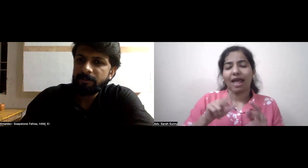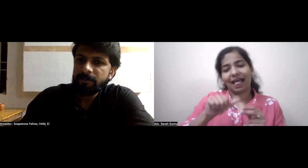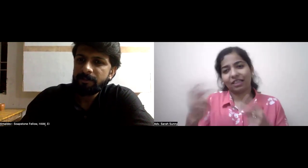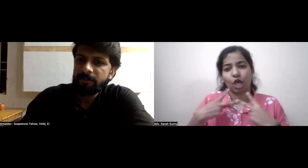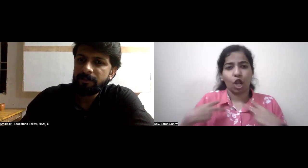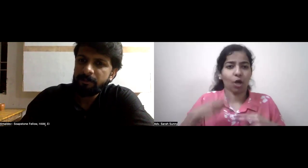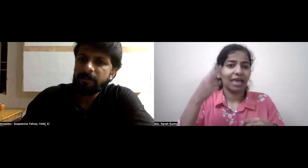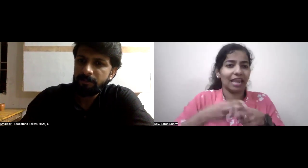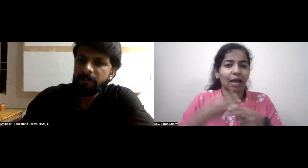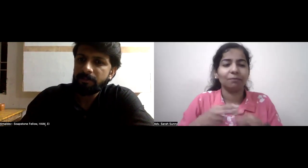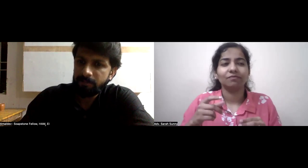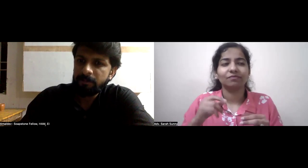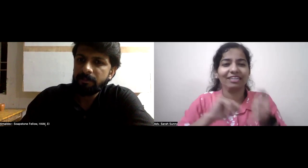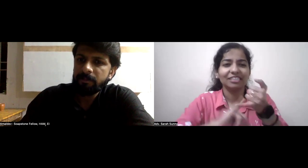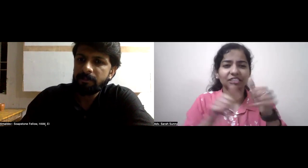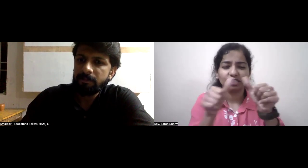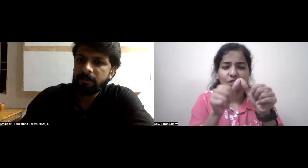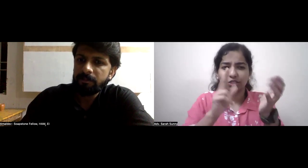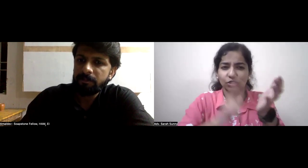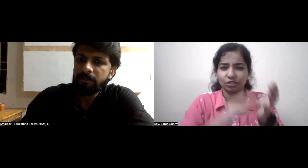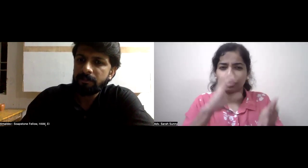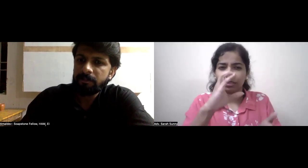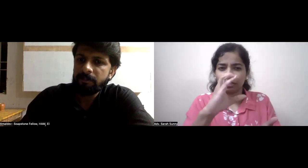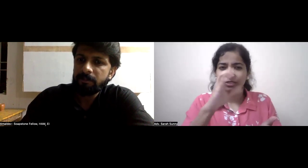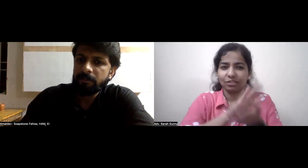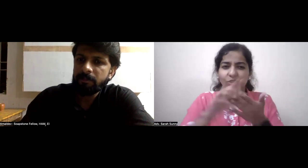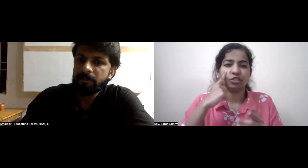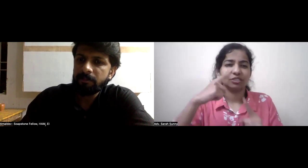I think, yes, about a year ago, last September,